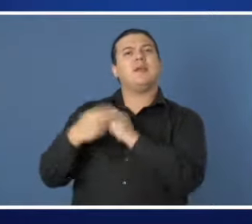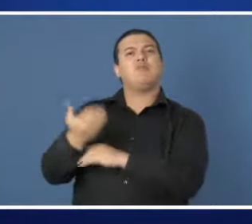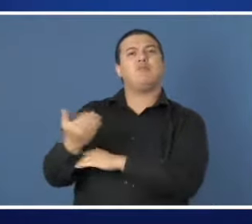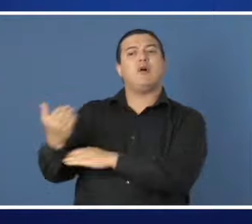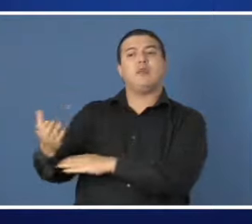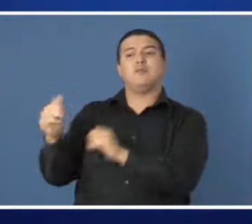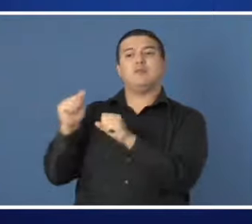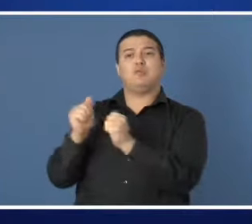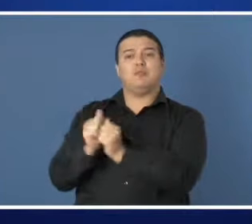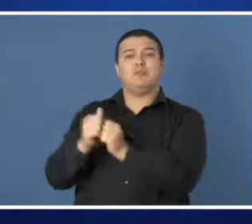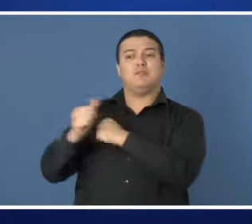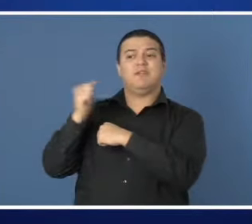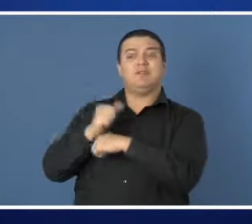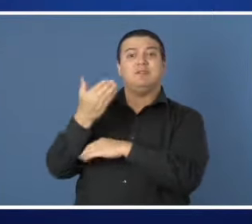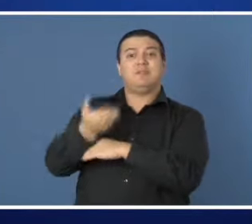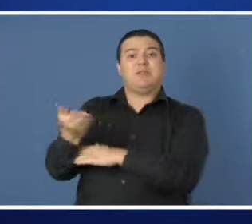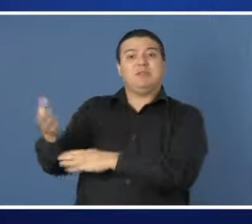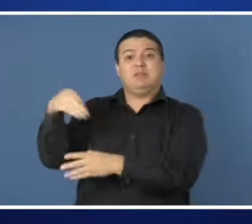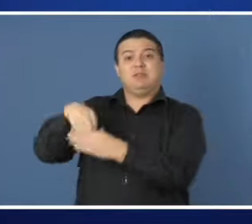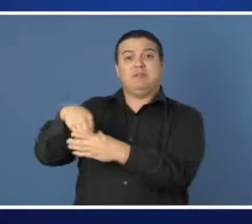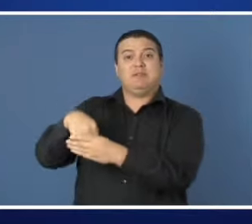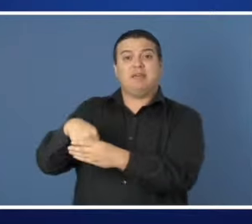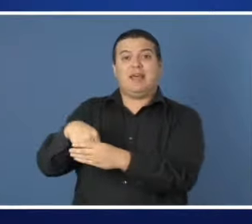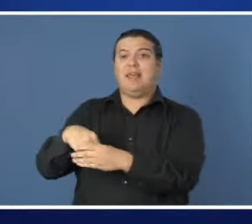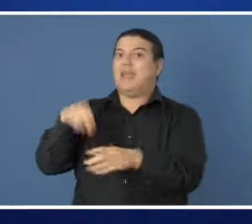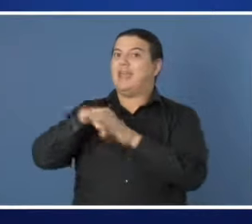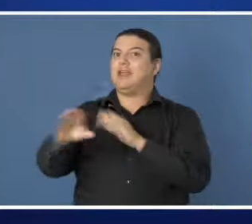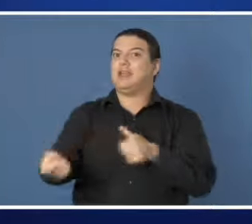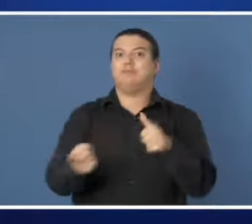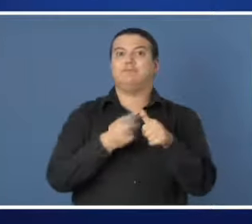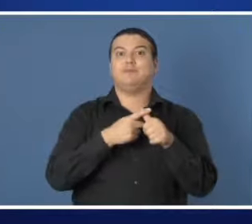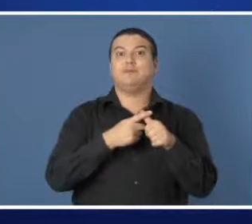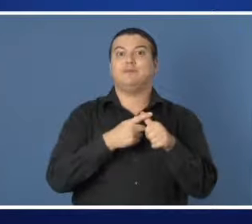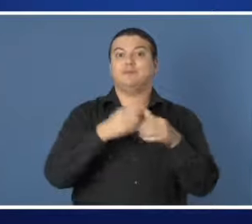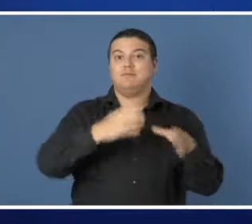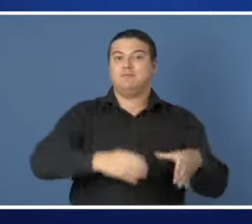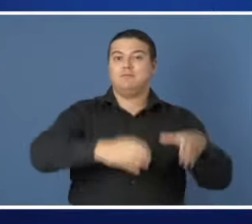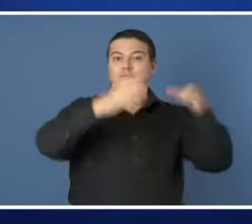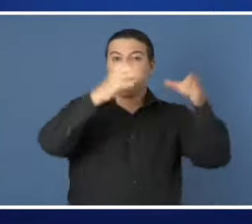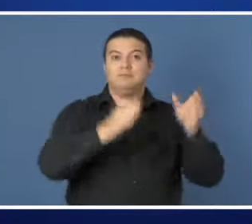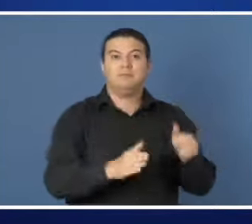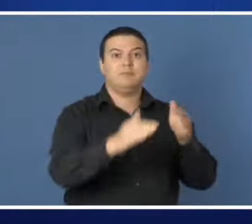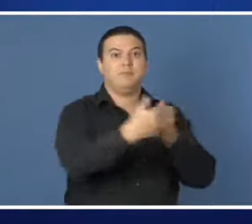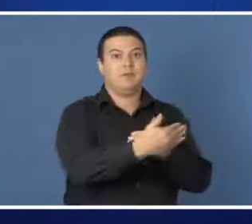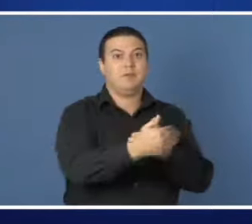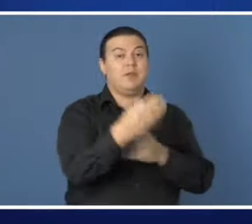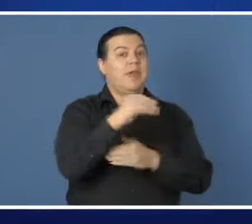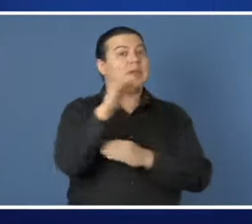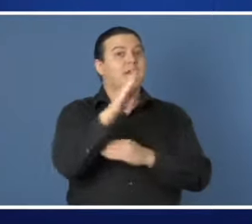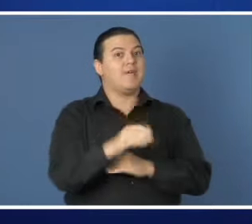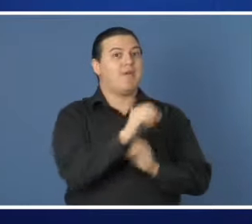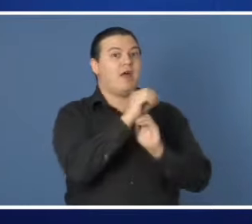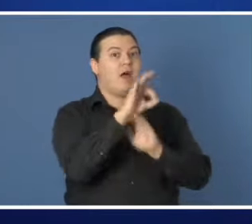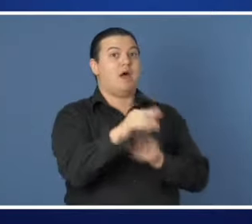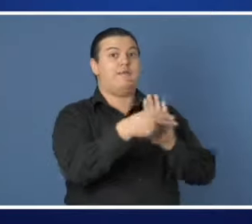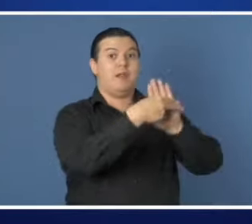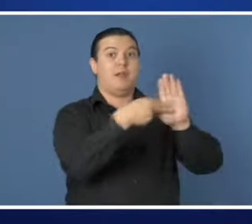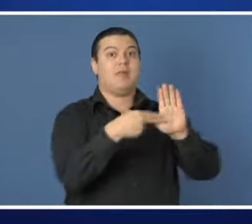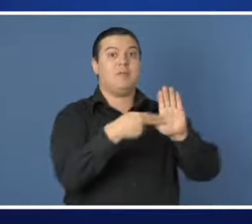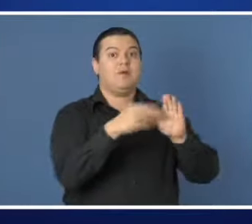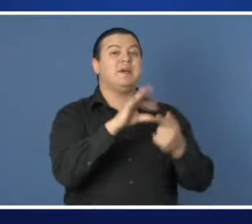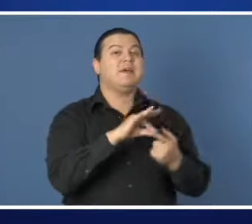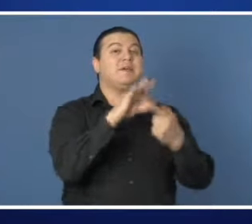Keep products containing hazardous materials in their original containers, and never remove the labels unless